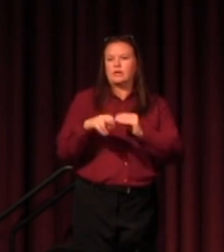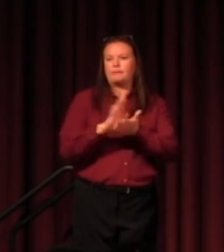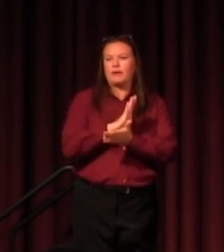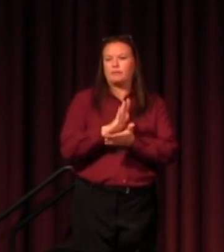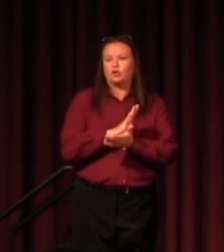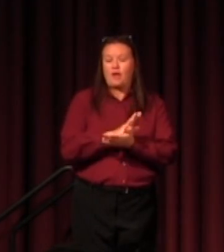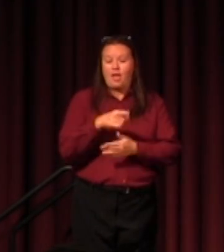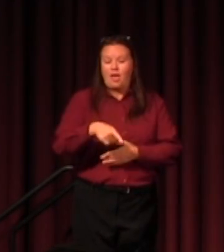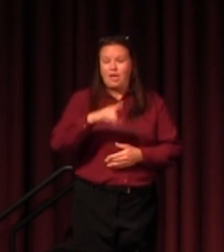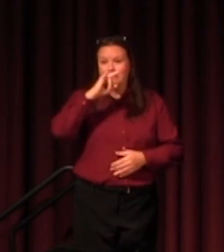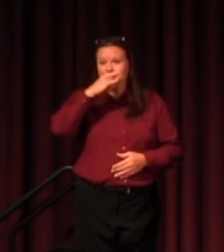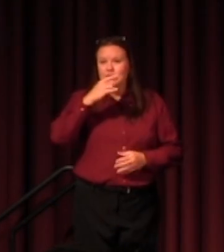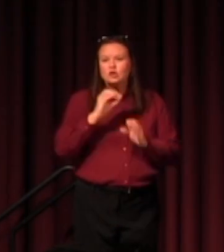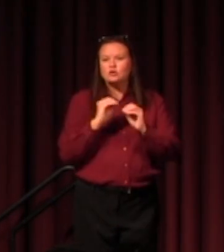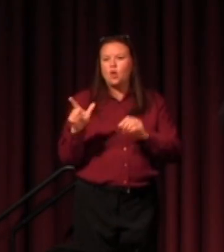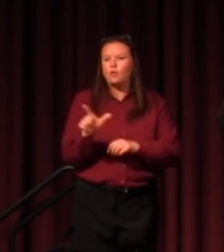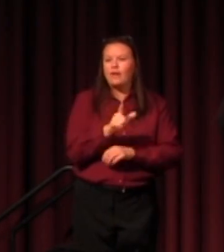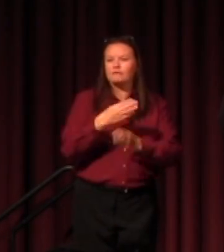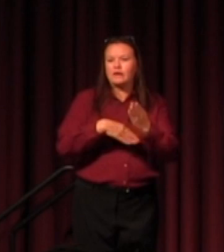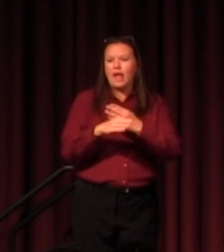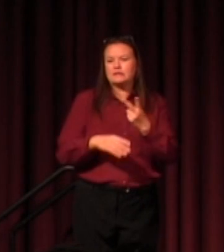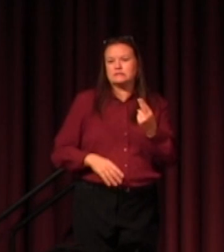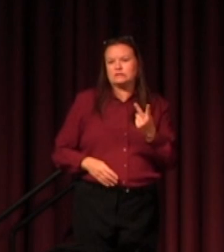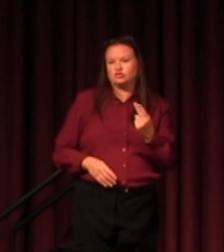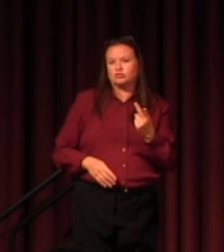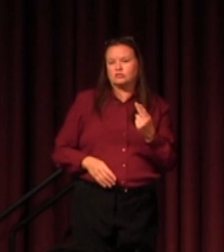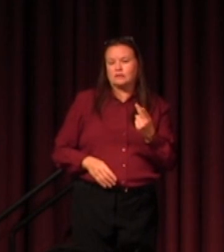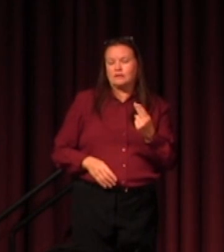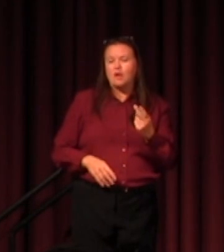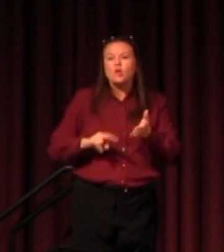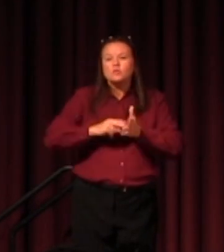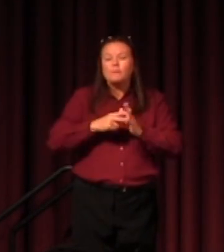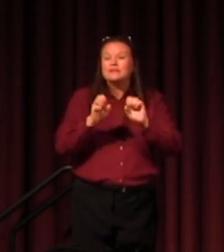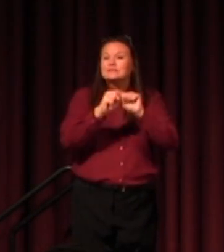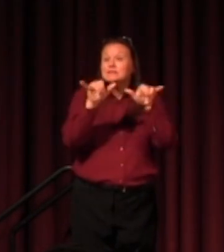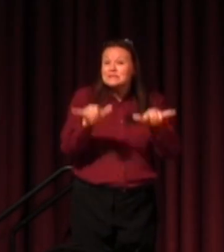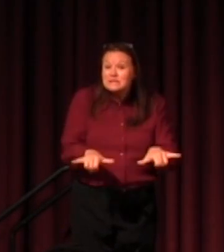scissors for him. So he's being evaluated